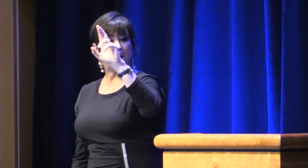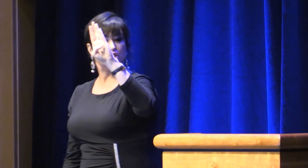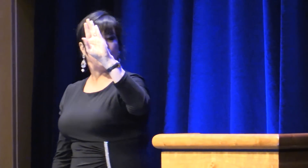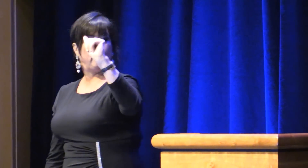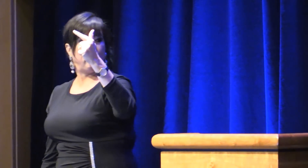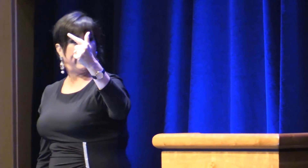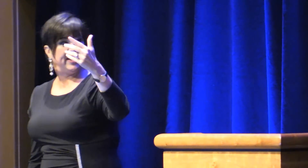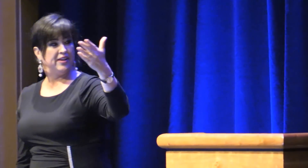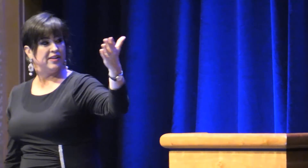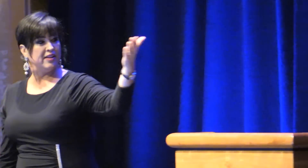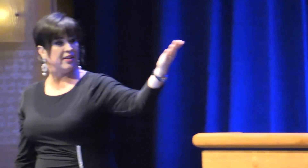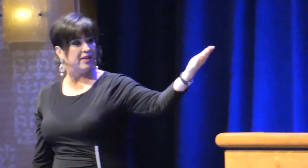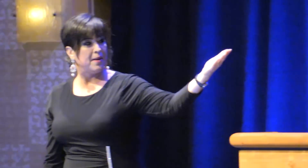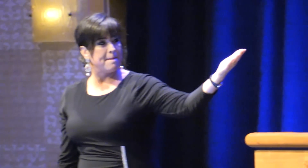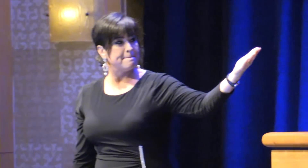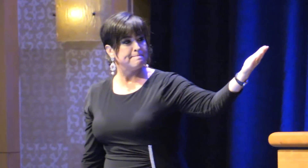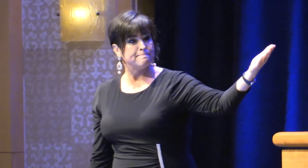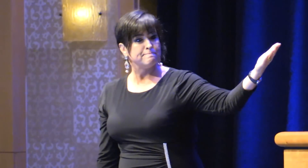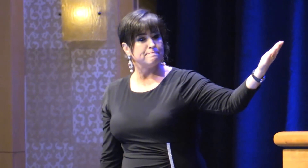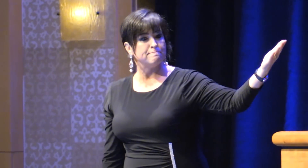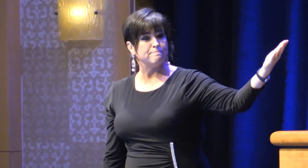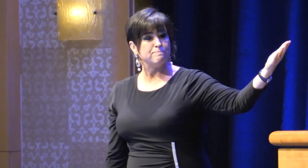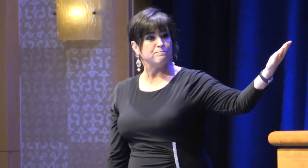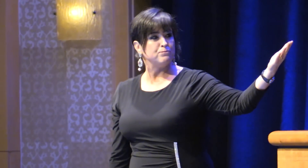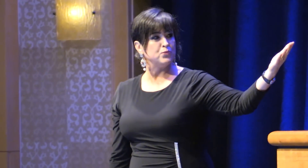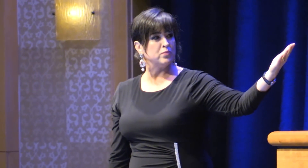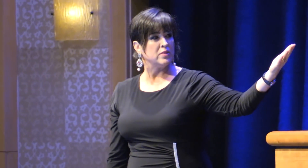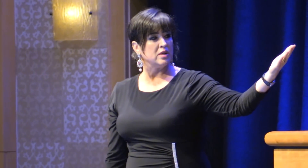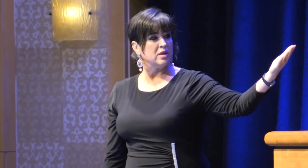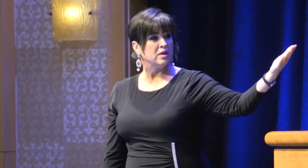and if we could see his picture, please, Dr. Brunig.